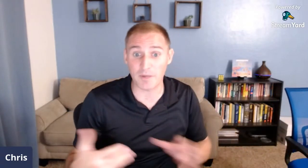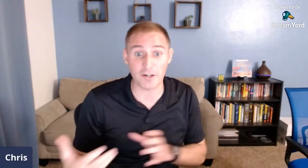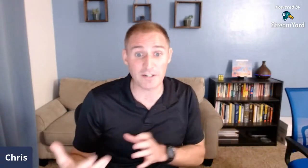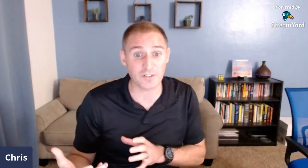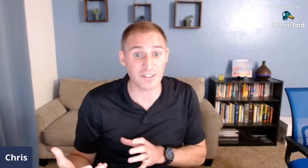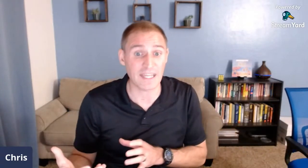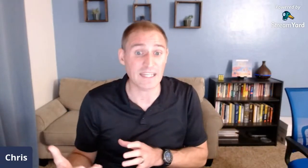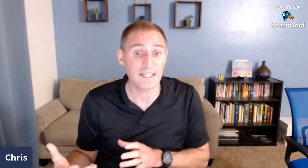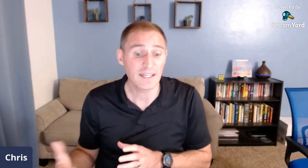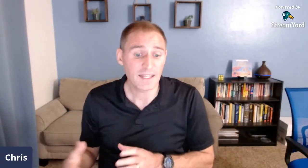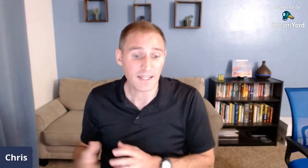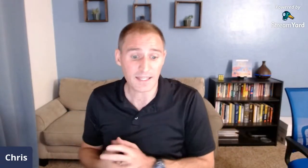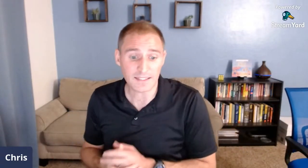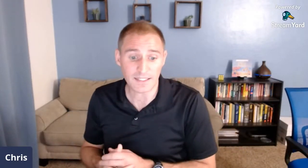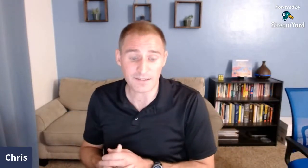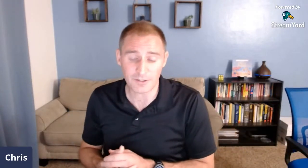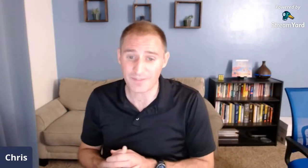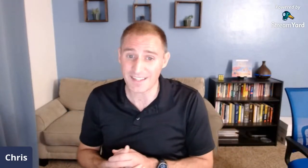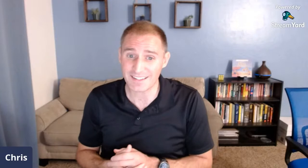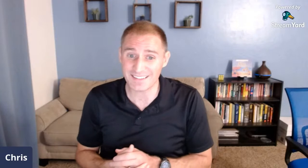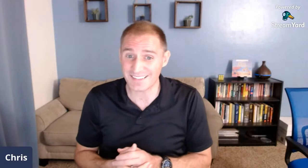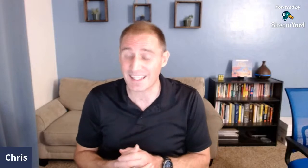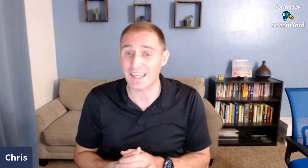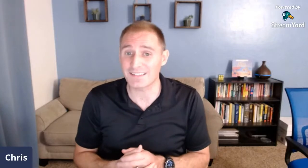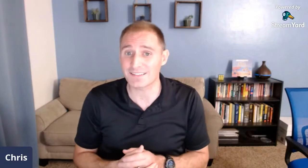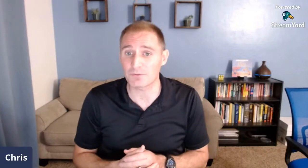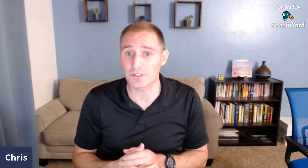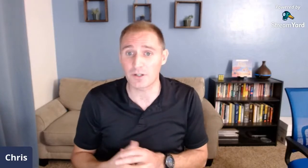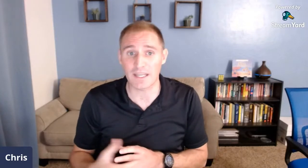useful in preparing for tonight? And so if that